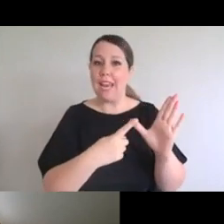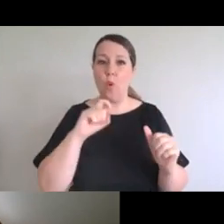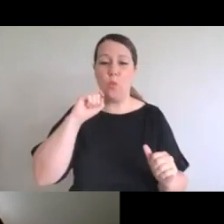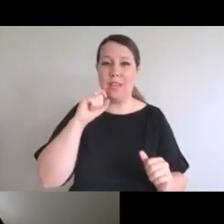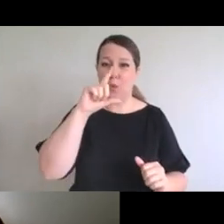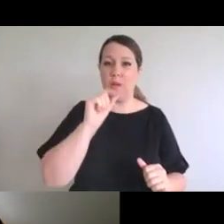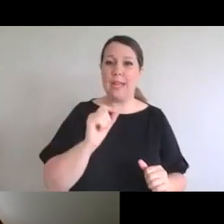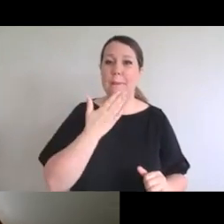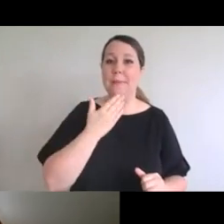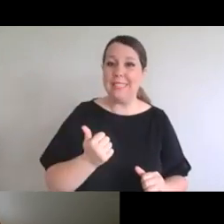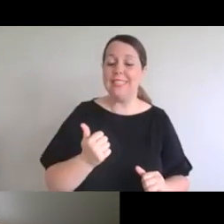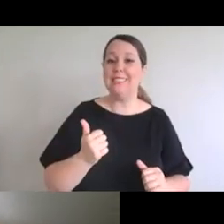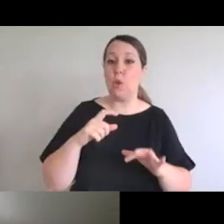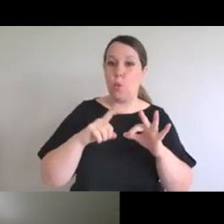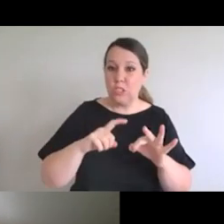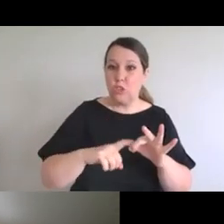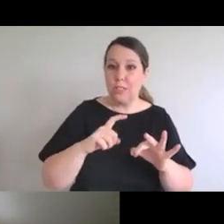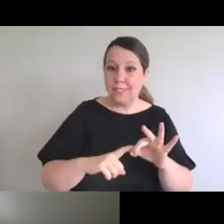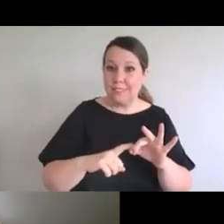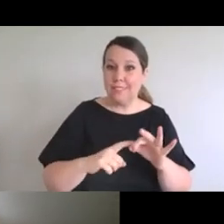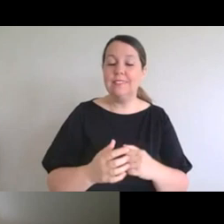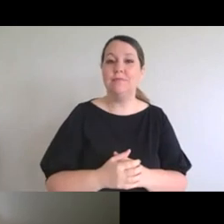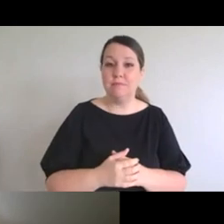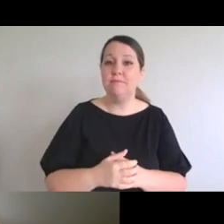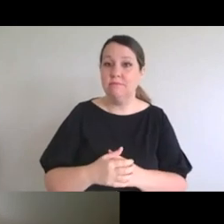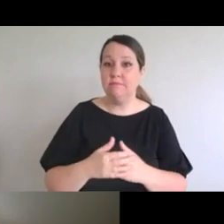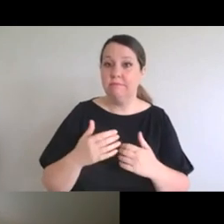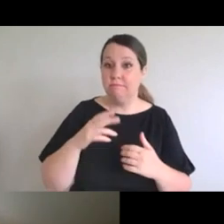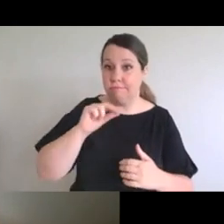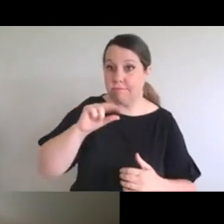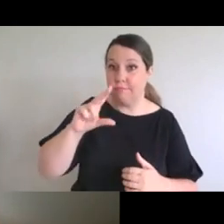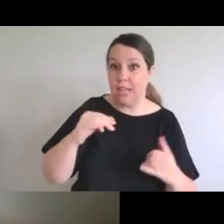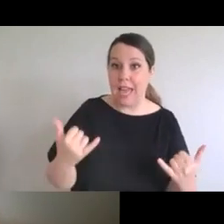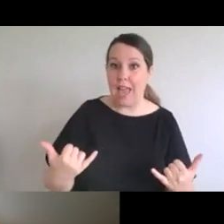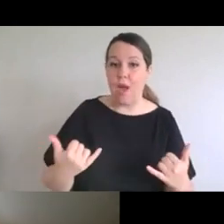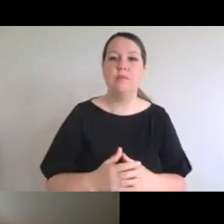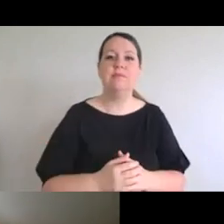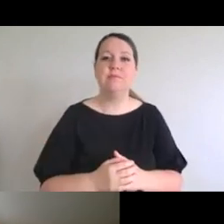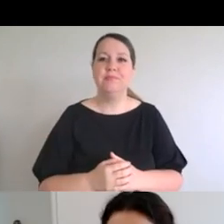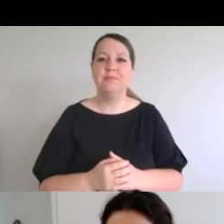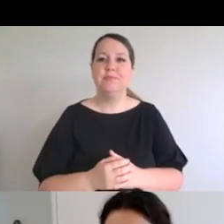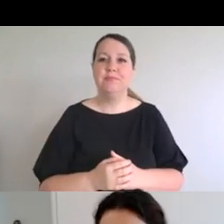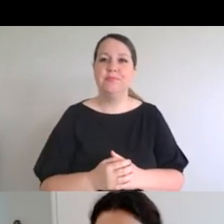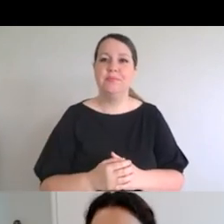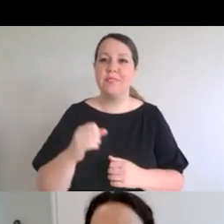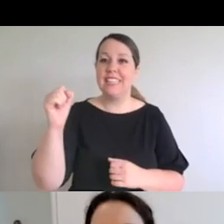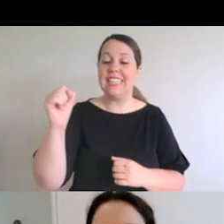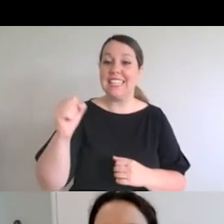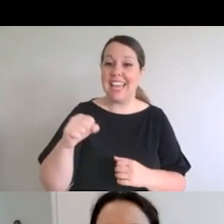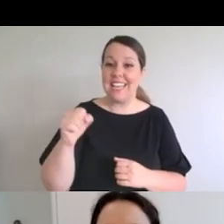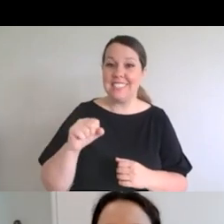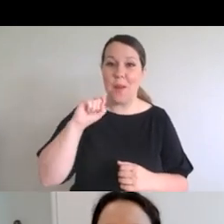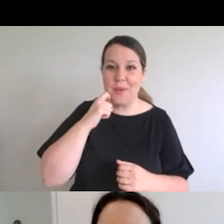for David and I? Yes, I am, and I'm just going to sort this out as